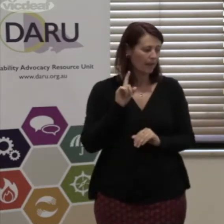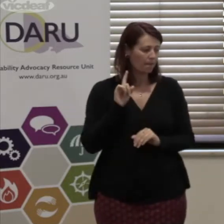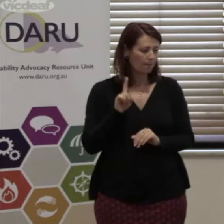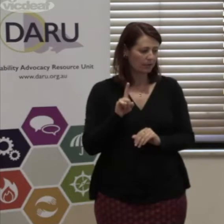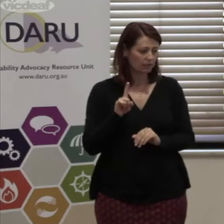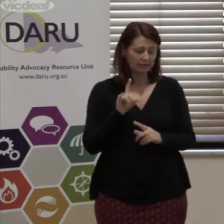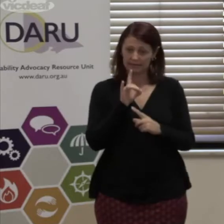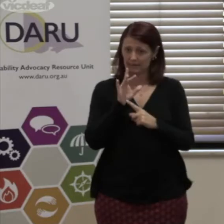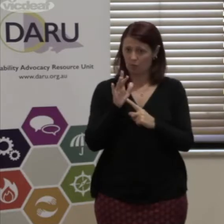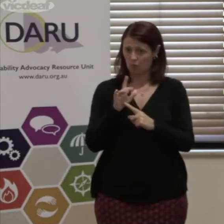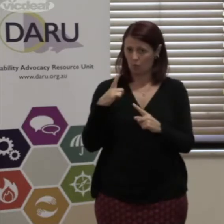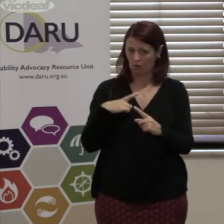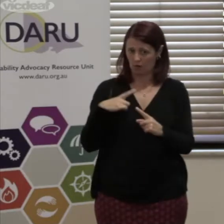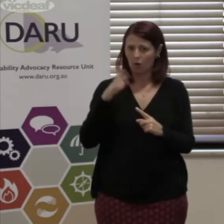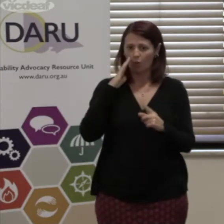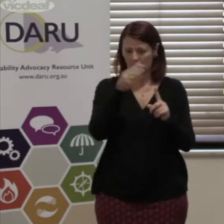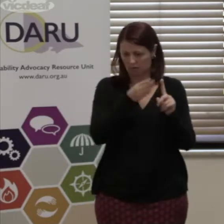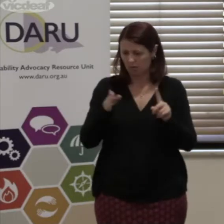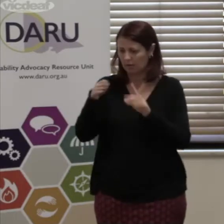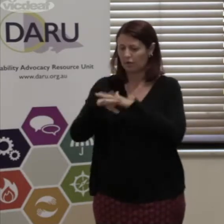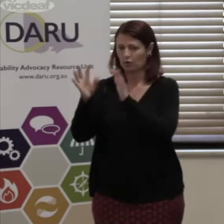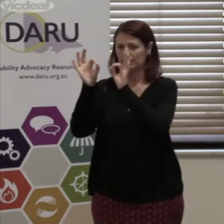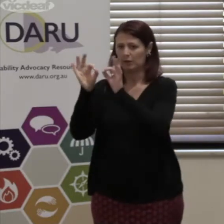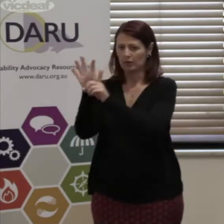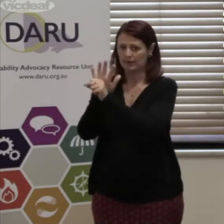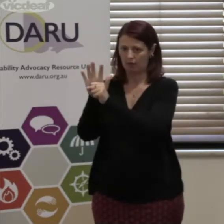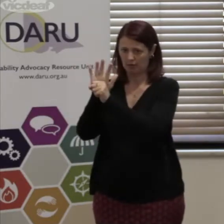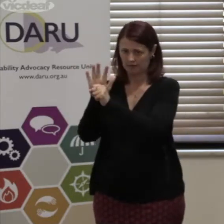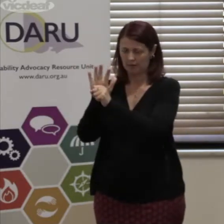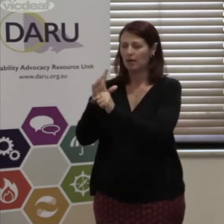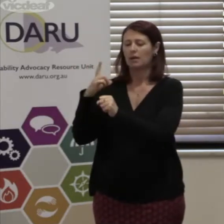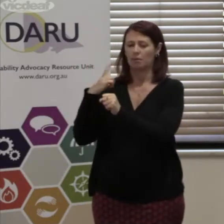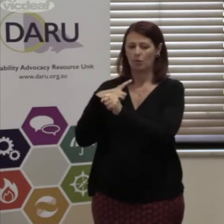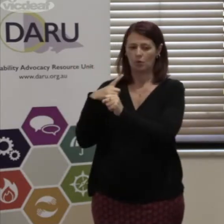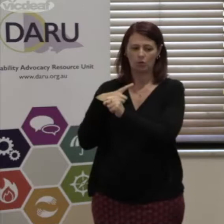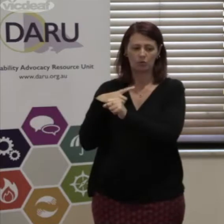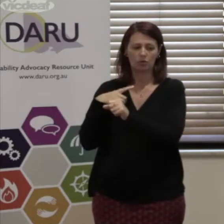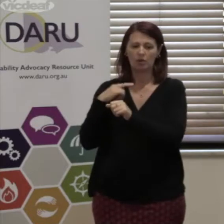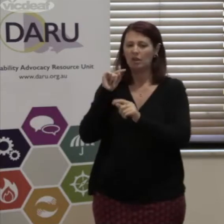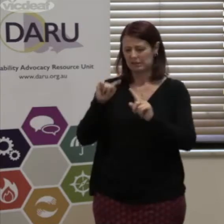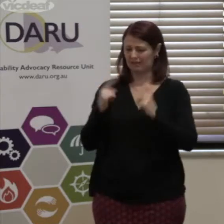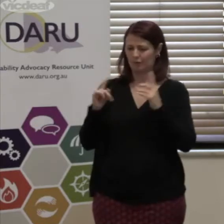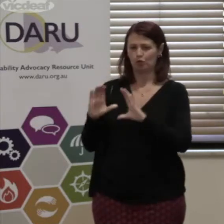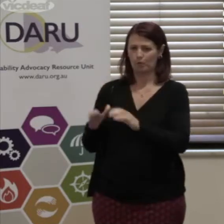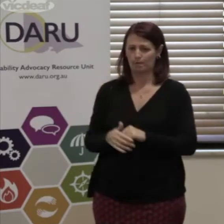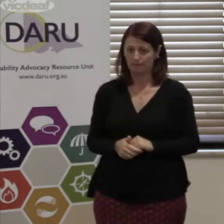matters when we move into the specialised stuff because it's in a different group.